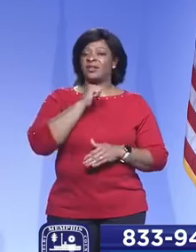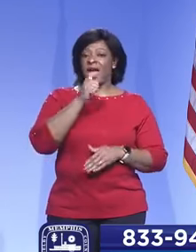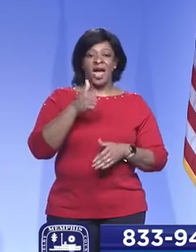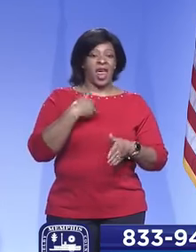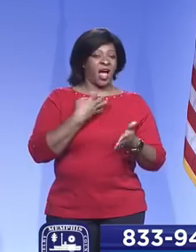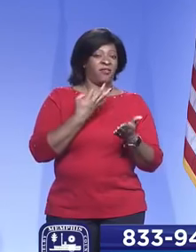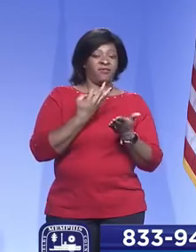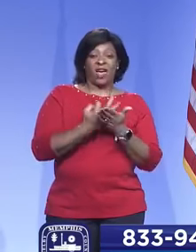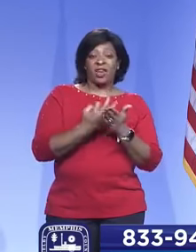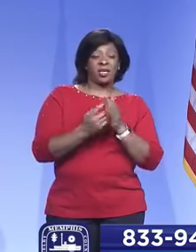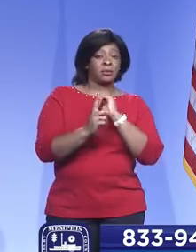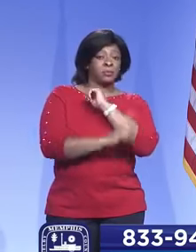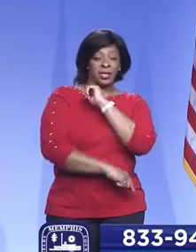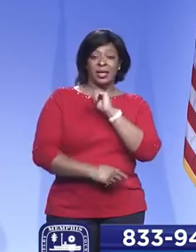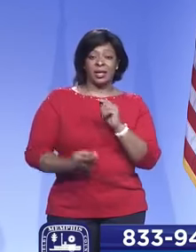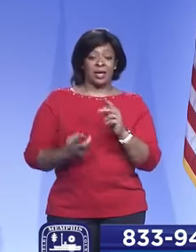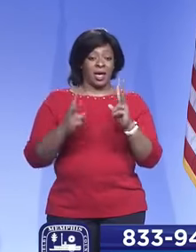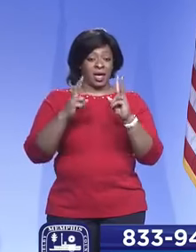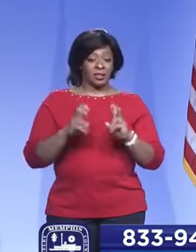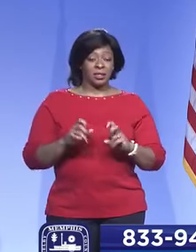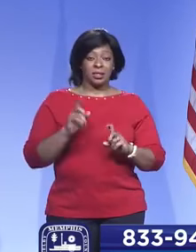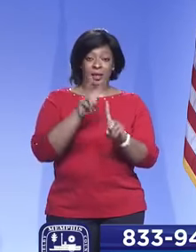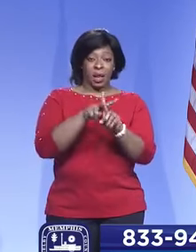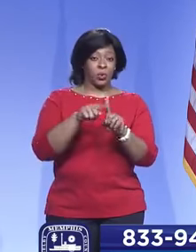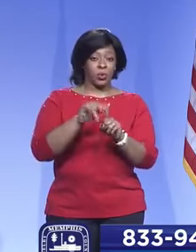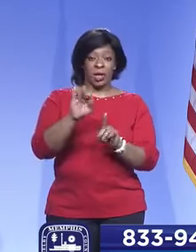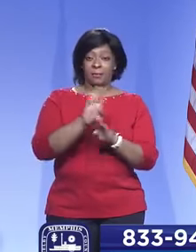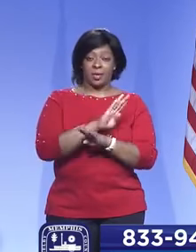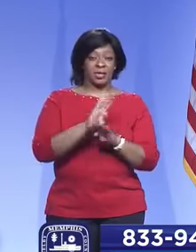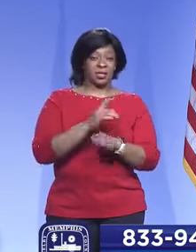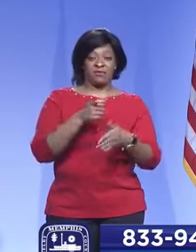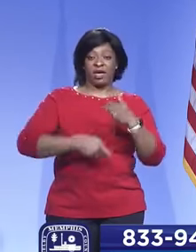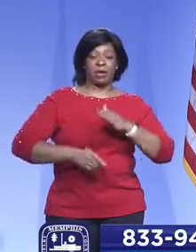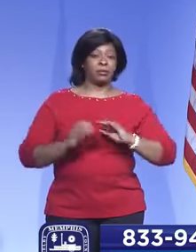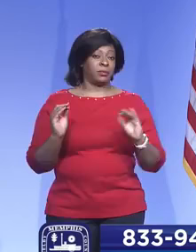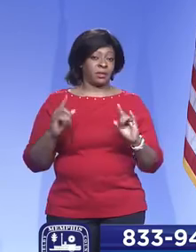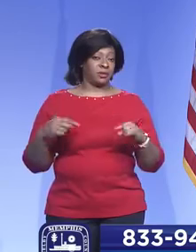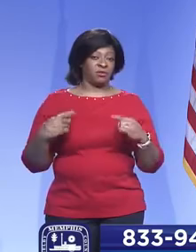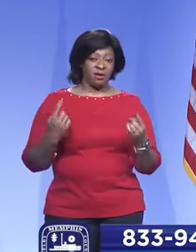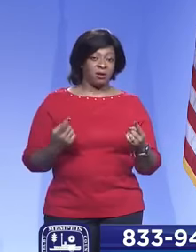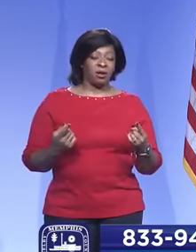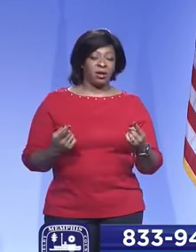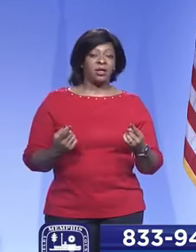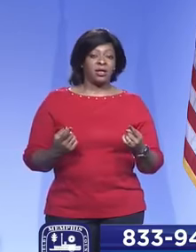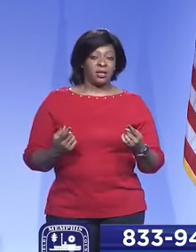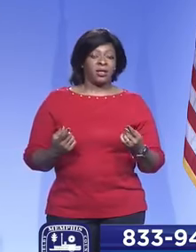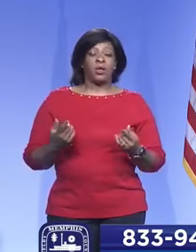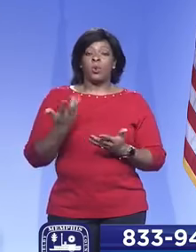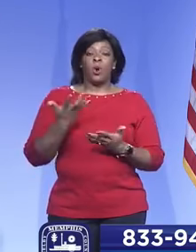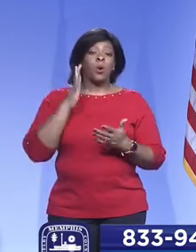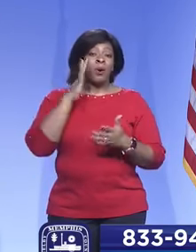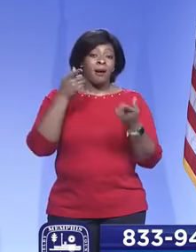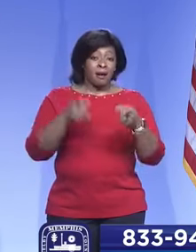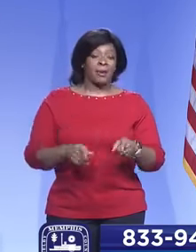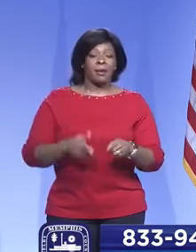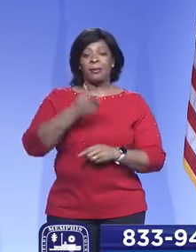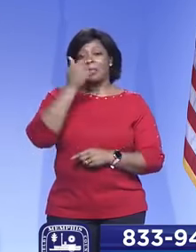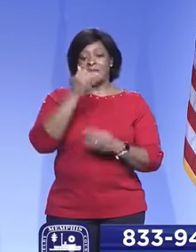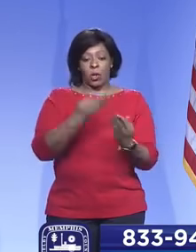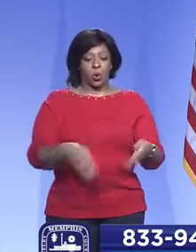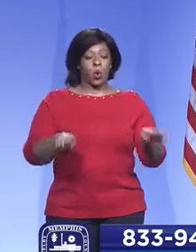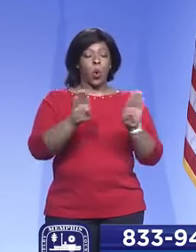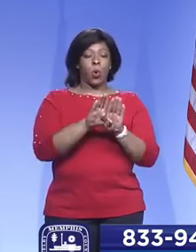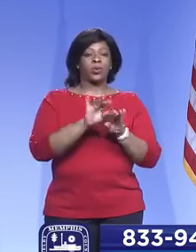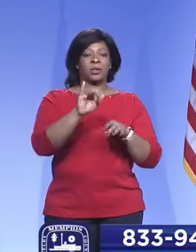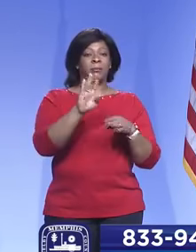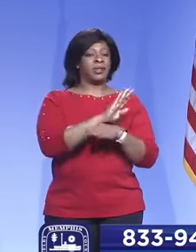financial penalty that will be assessed to the business directly as a fine. What will happen is, because of the closure,